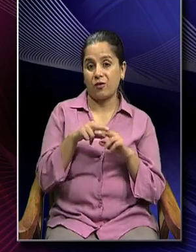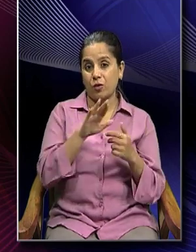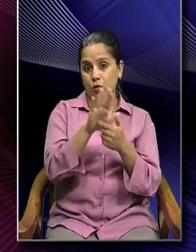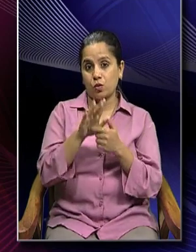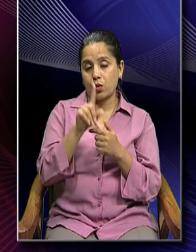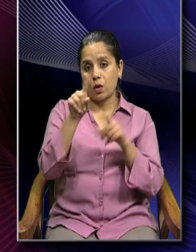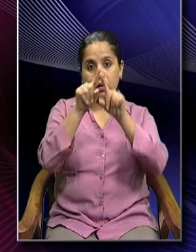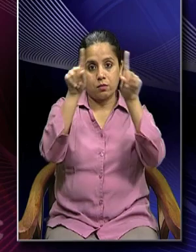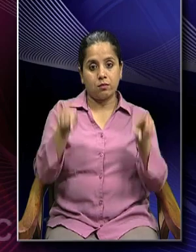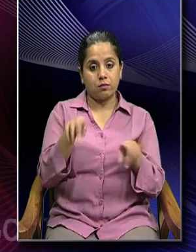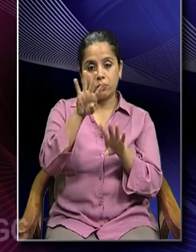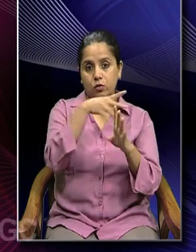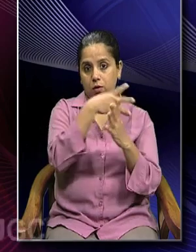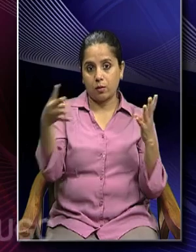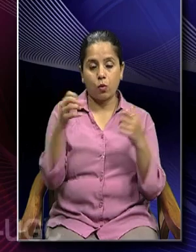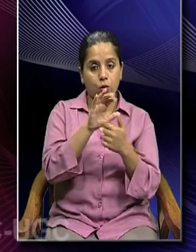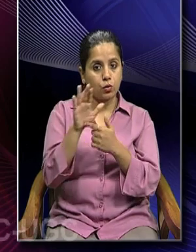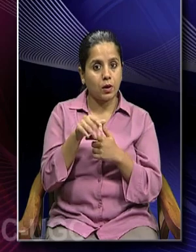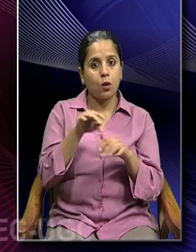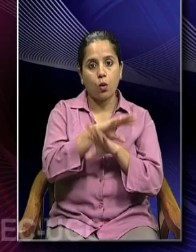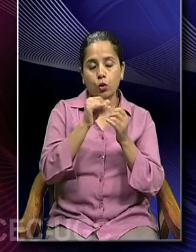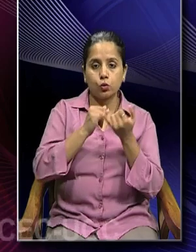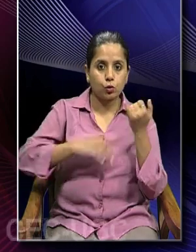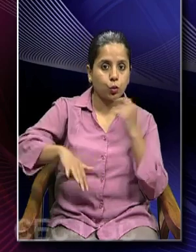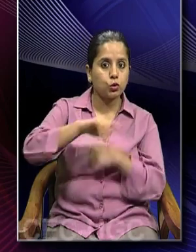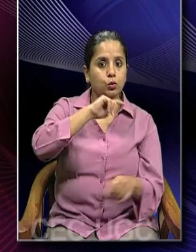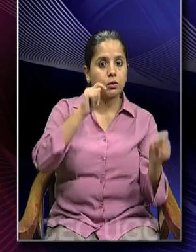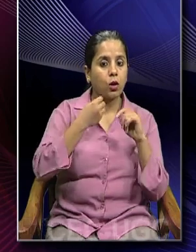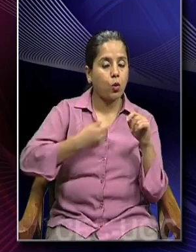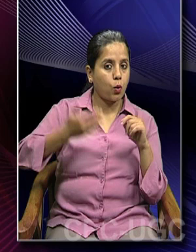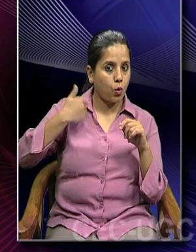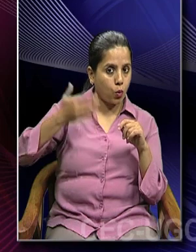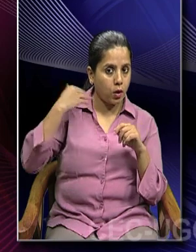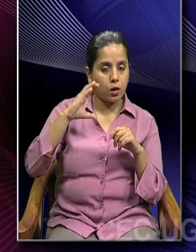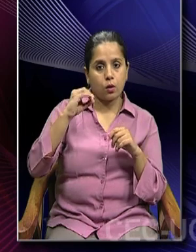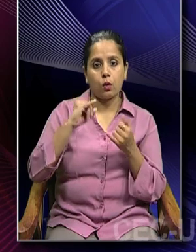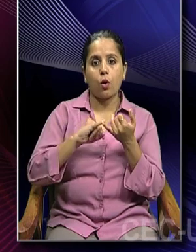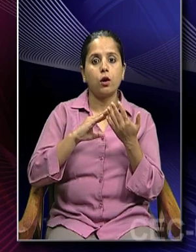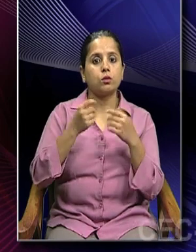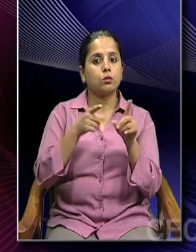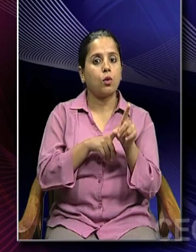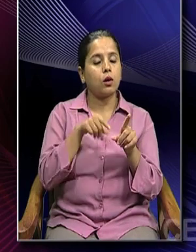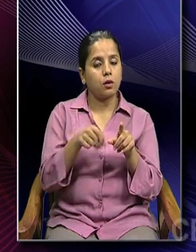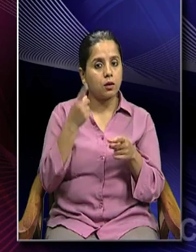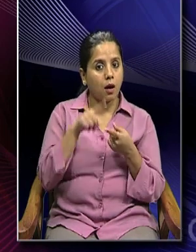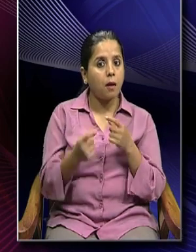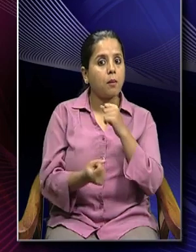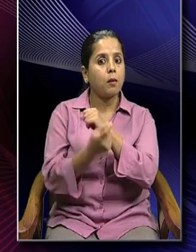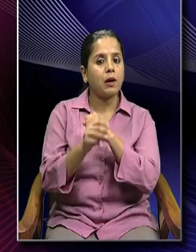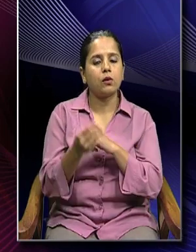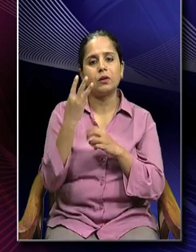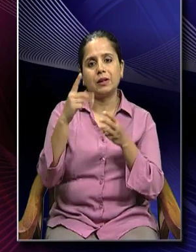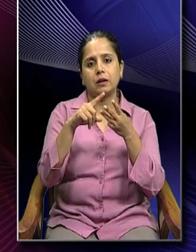one table, I would say the way social transition from traditional to cosmonity has taken place. There are three